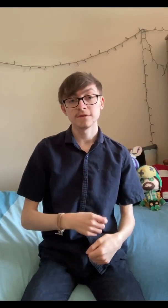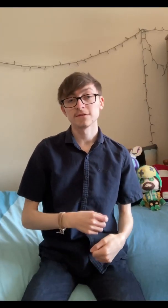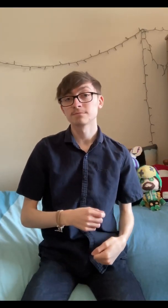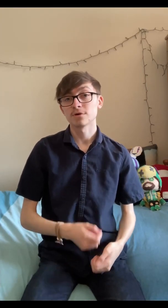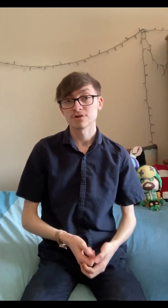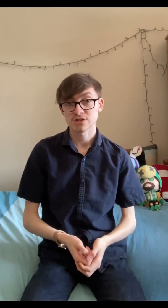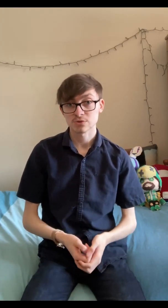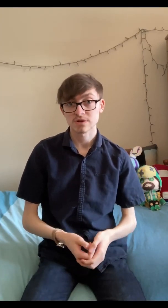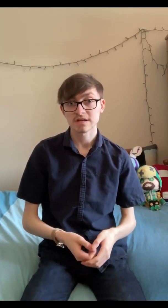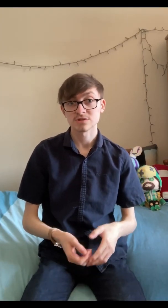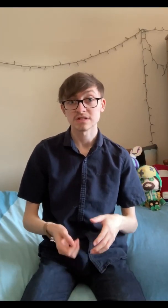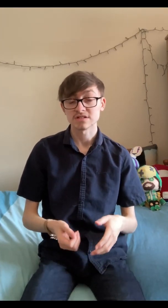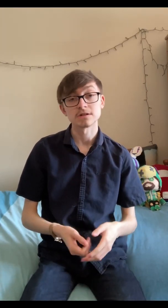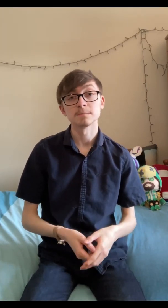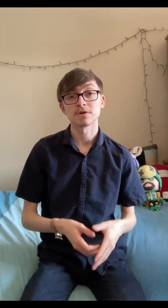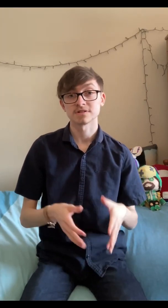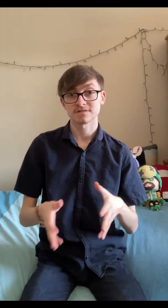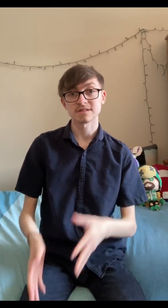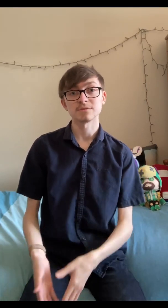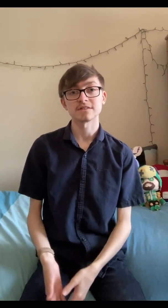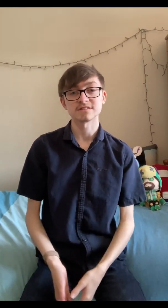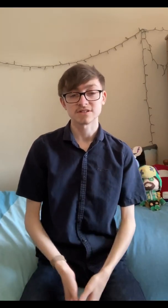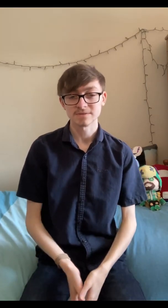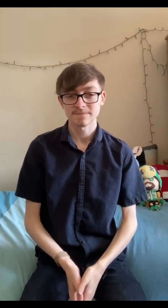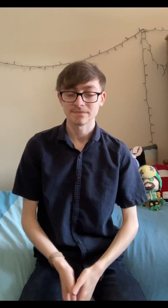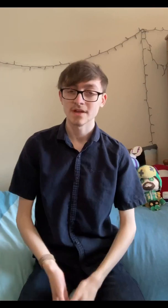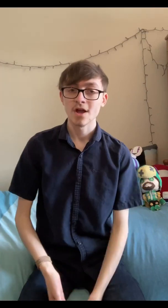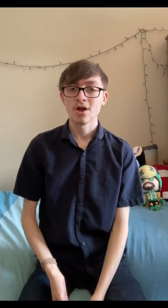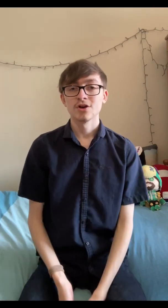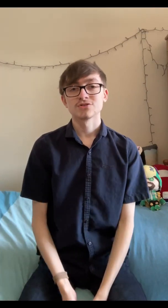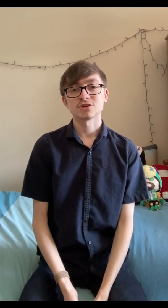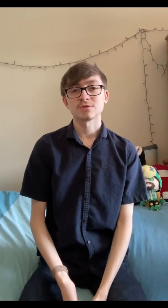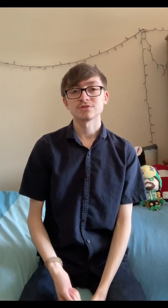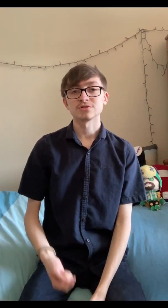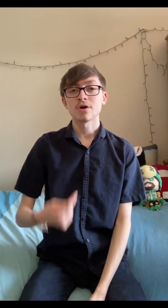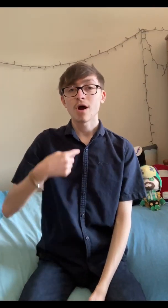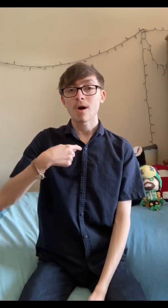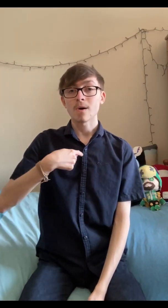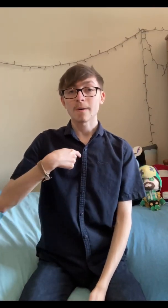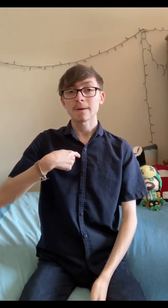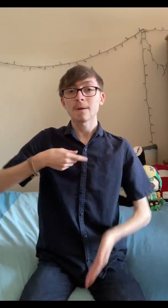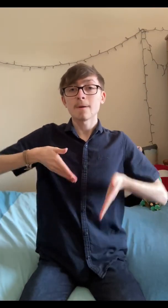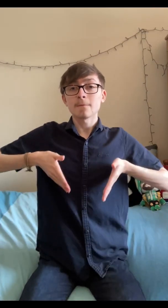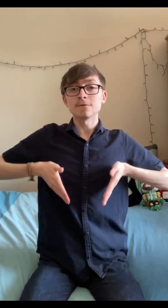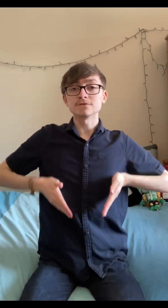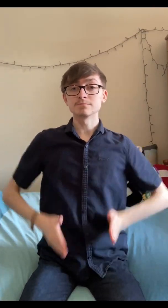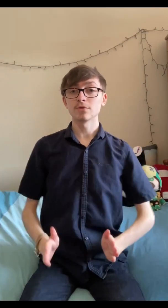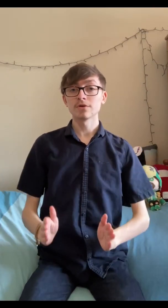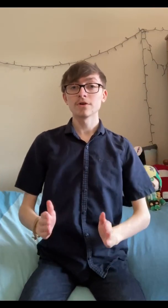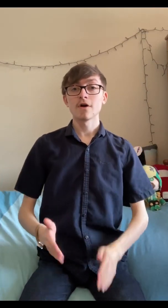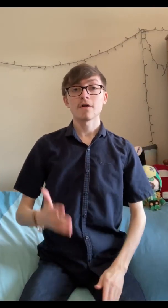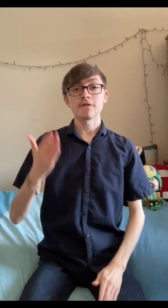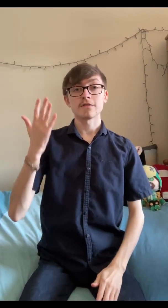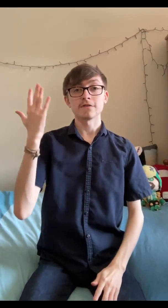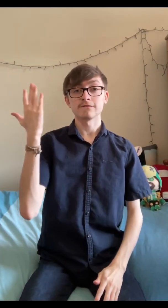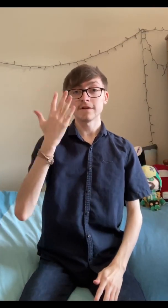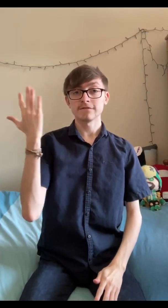of March 2022, because that's the date we had the session. So we'll do I was born the